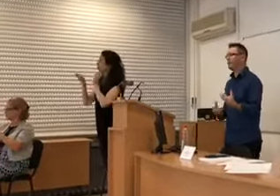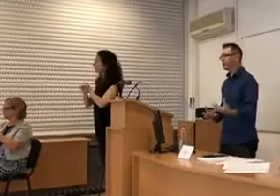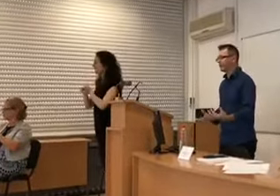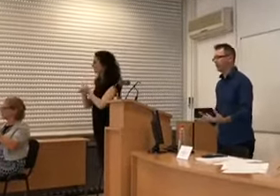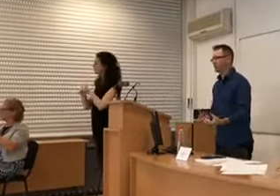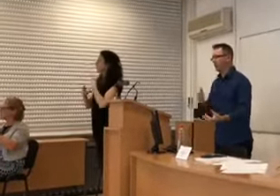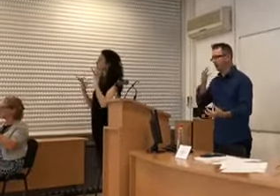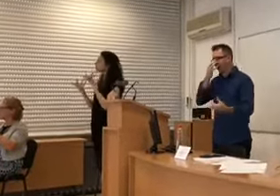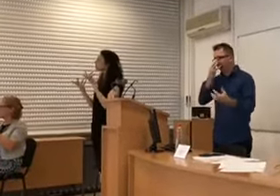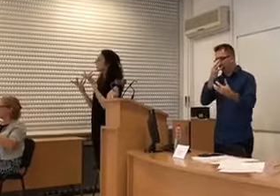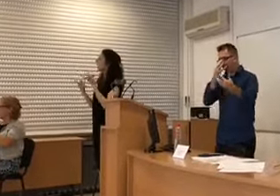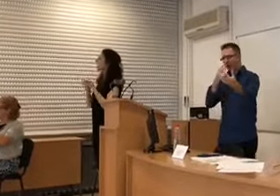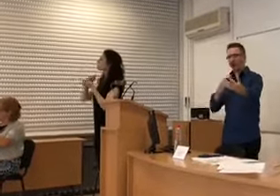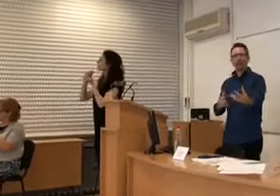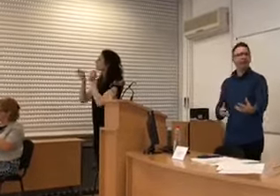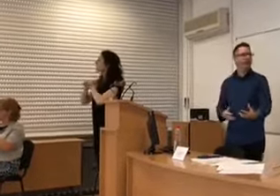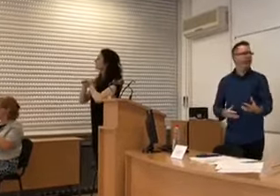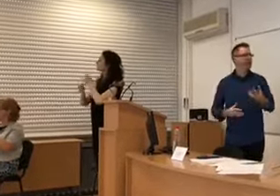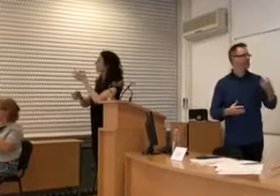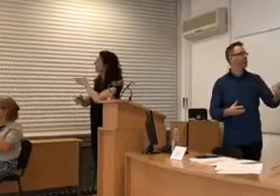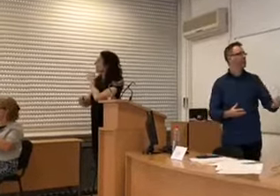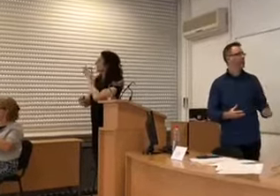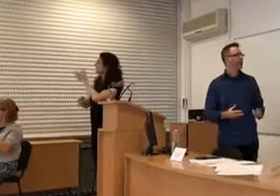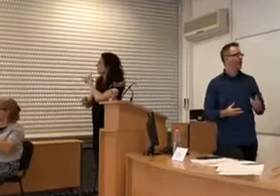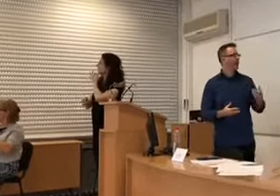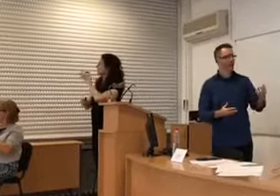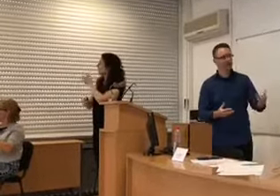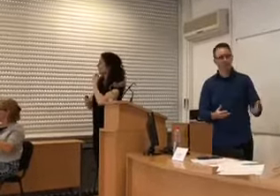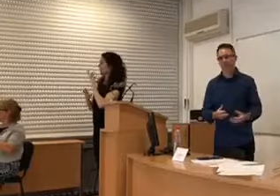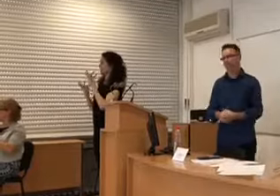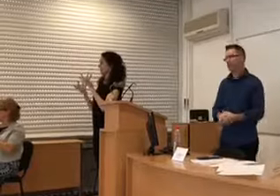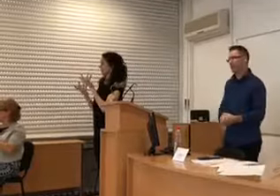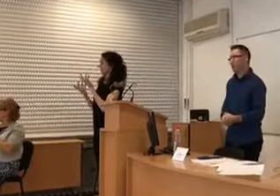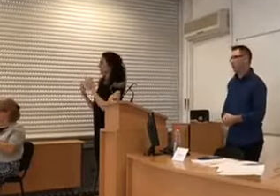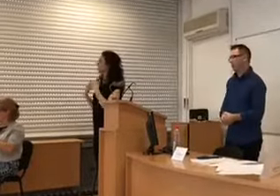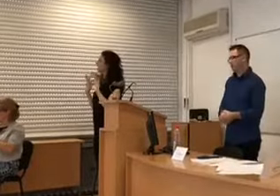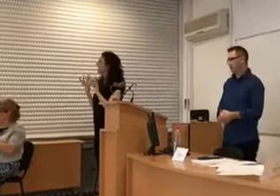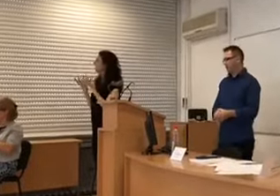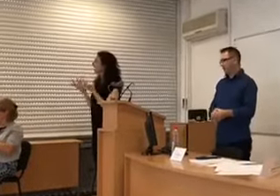of habits, of how sexuality and